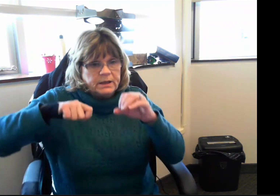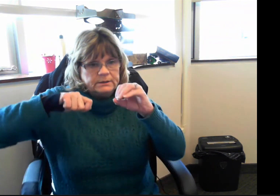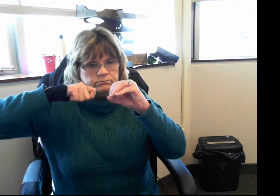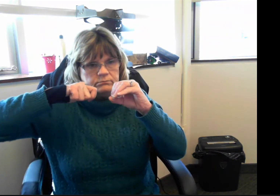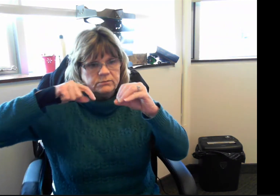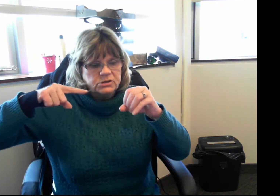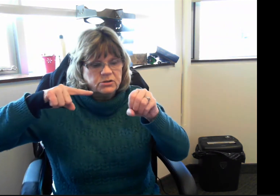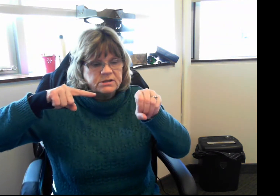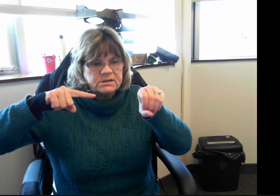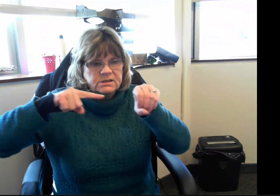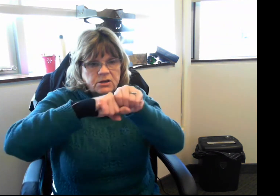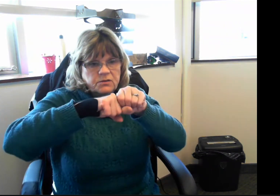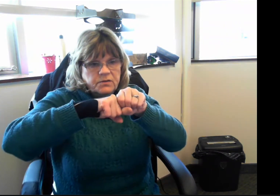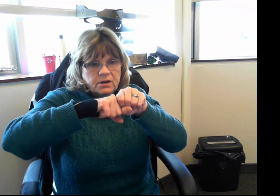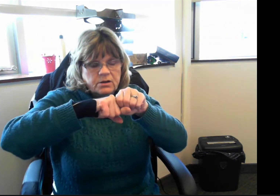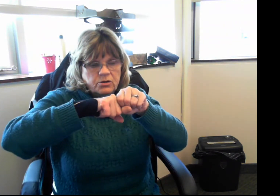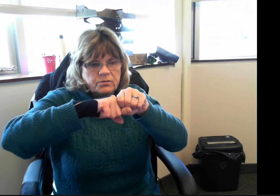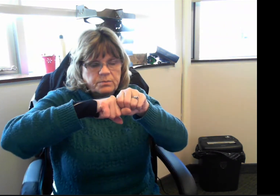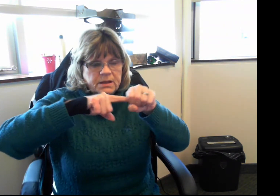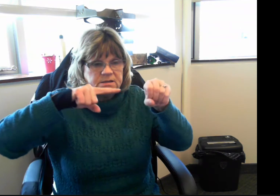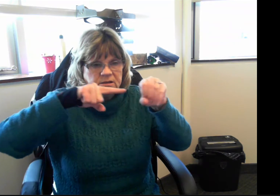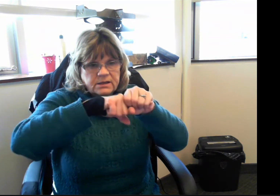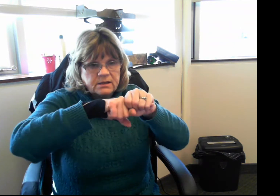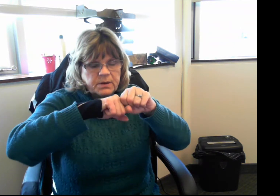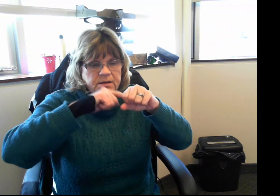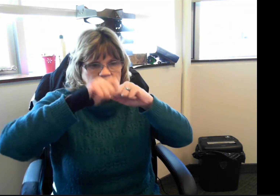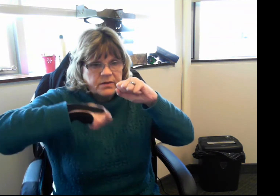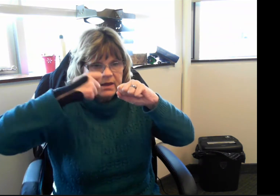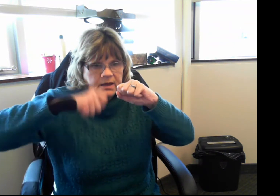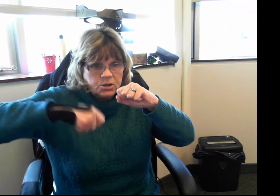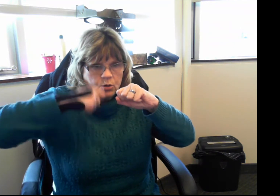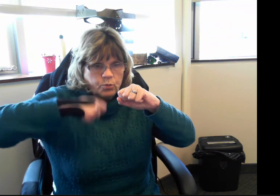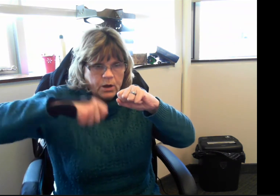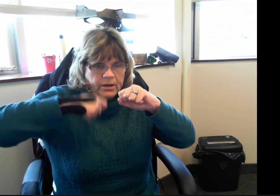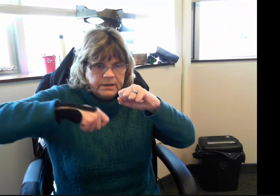Sharpen. So you stick your pencil into the pencil thing and you wind it.